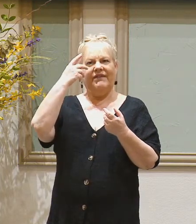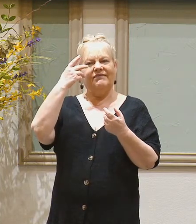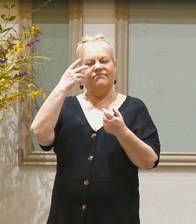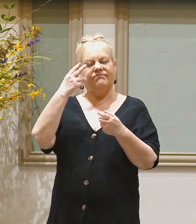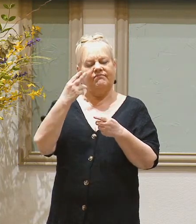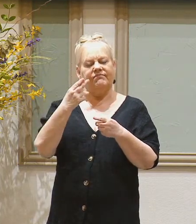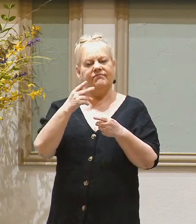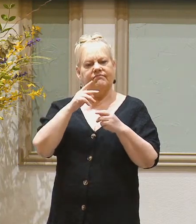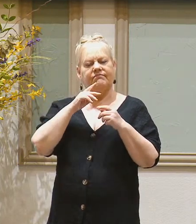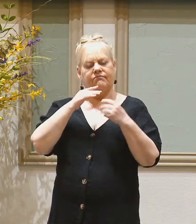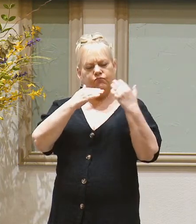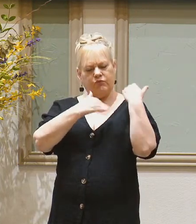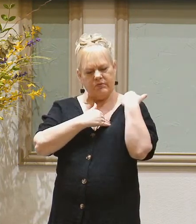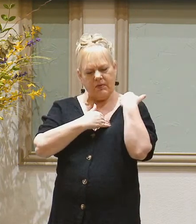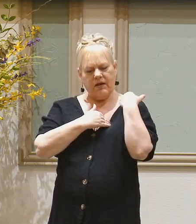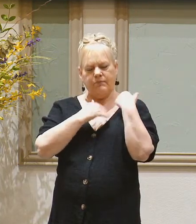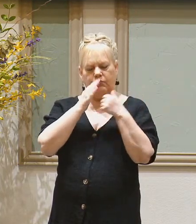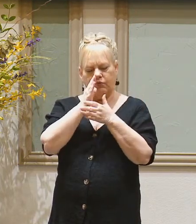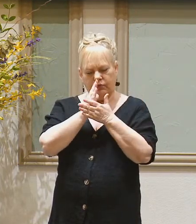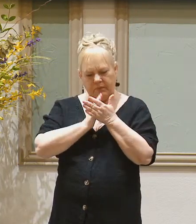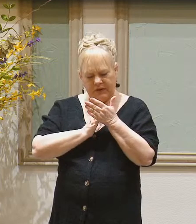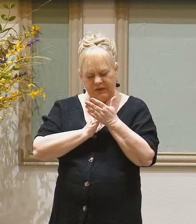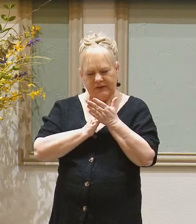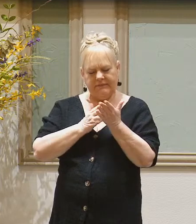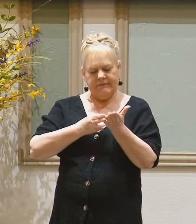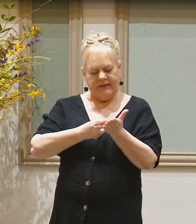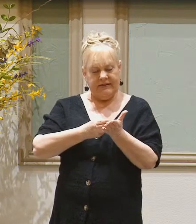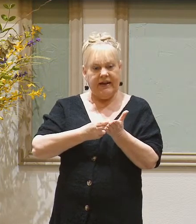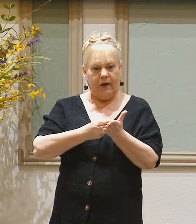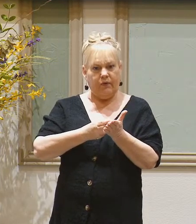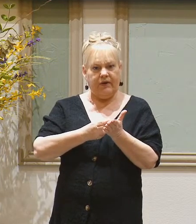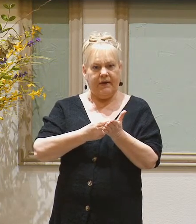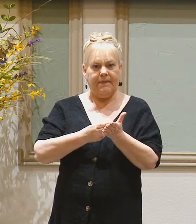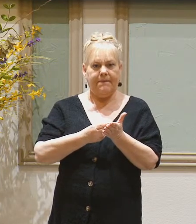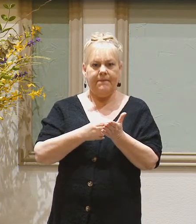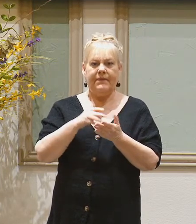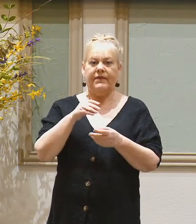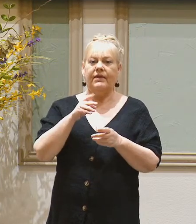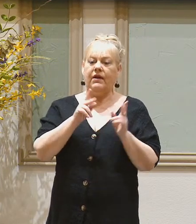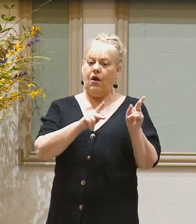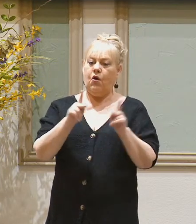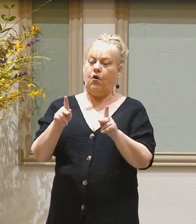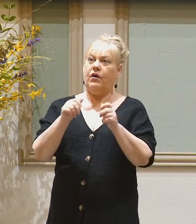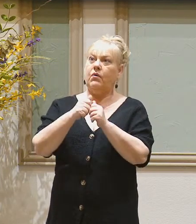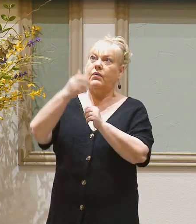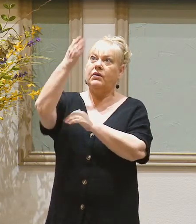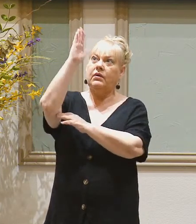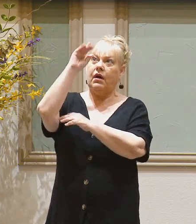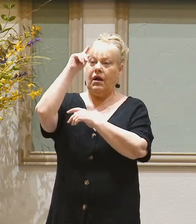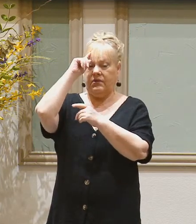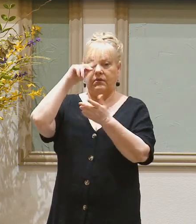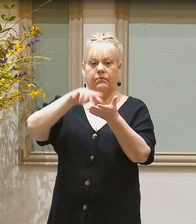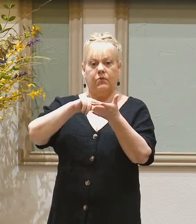with accountability and humility and integrity in accordance with the purposes of God.